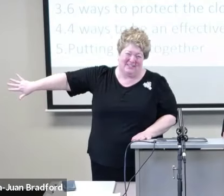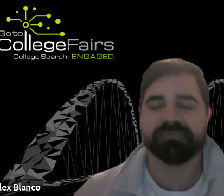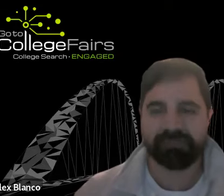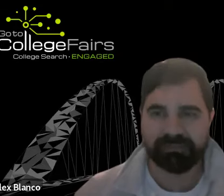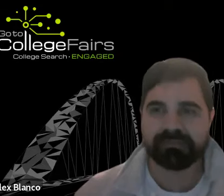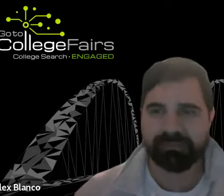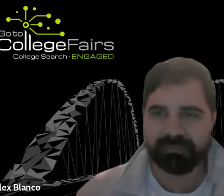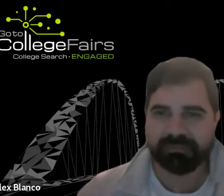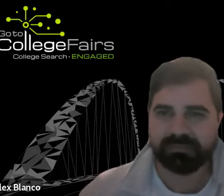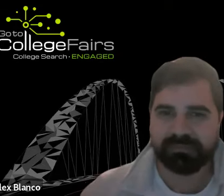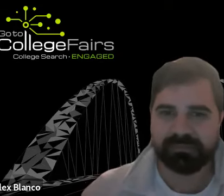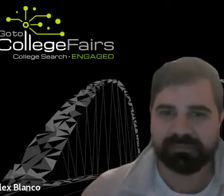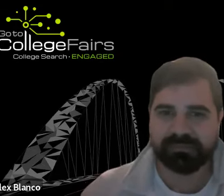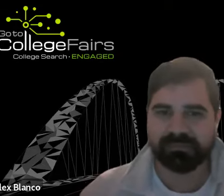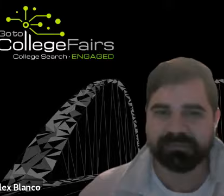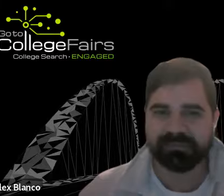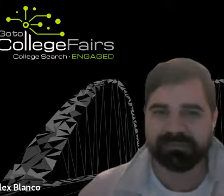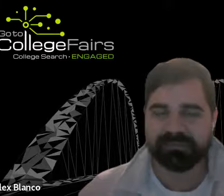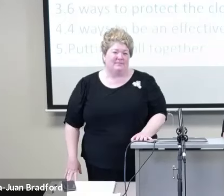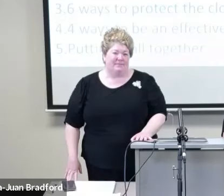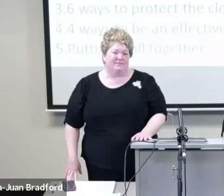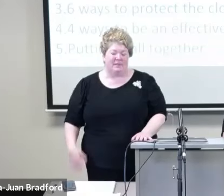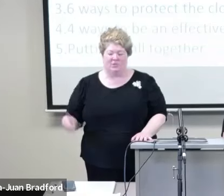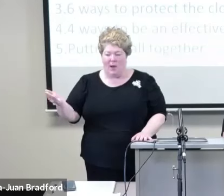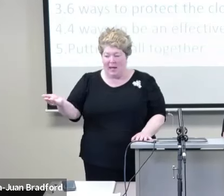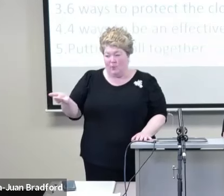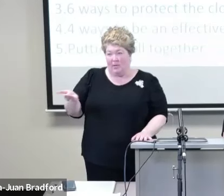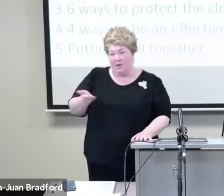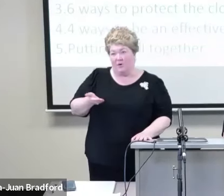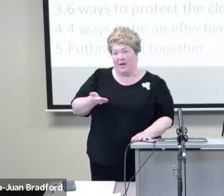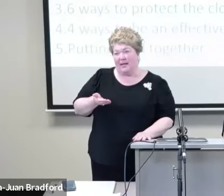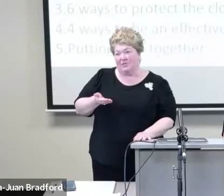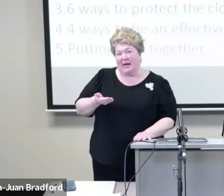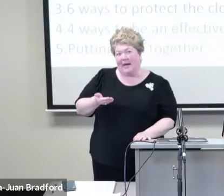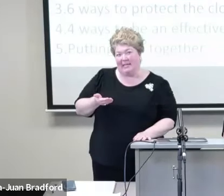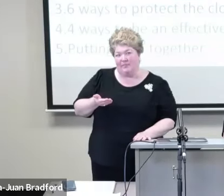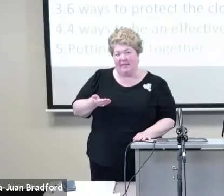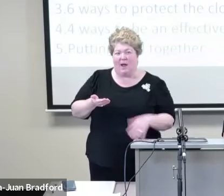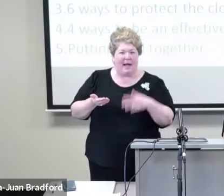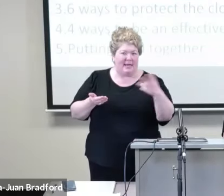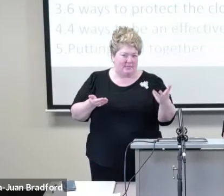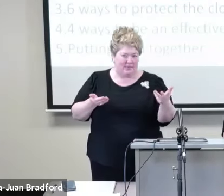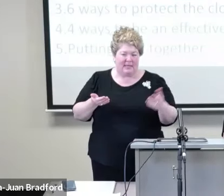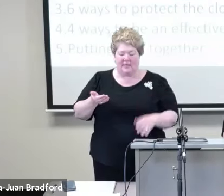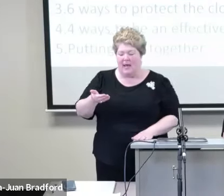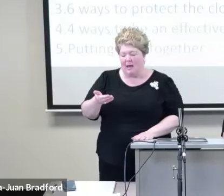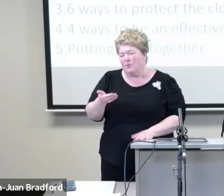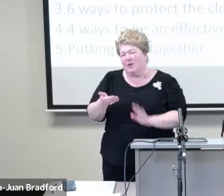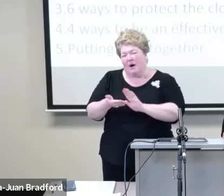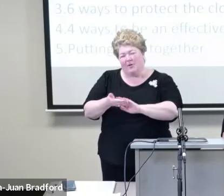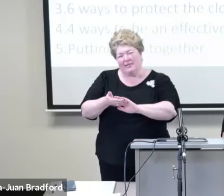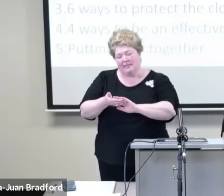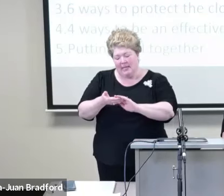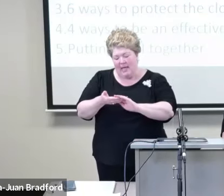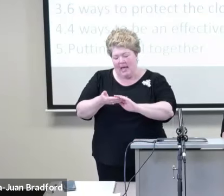but i know testing is expensive so i will honor the high school iep or isp i